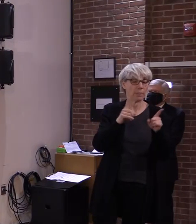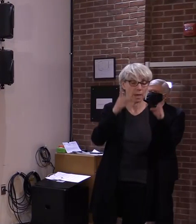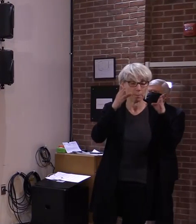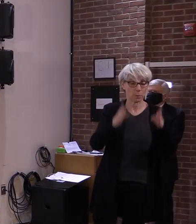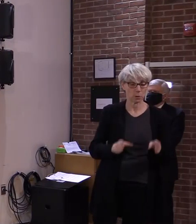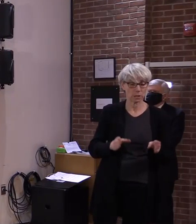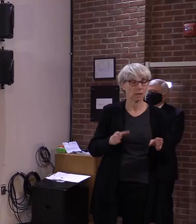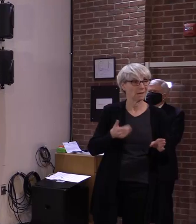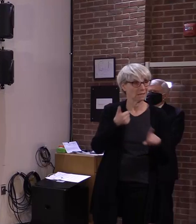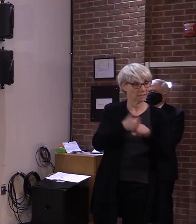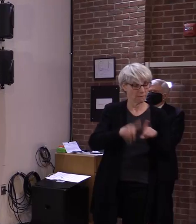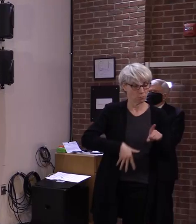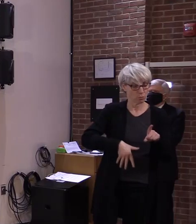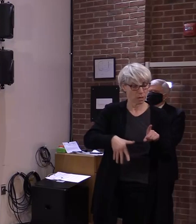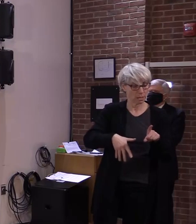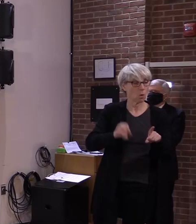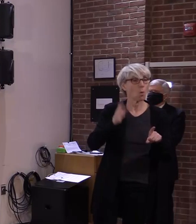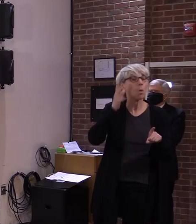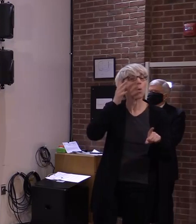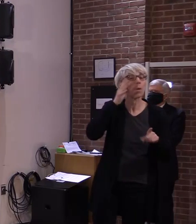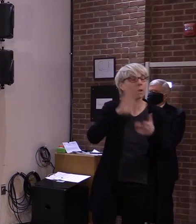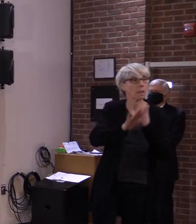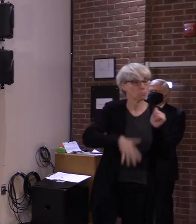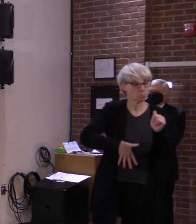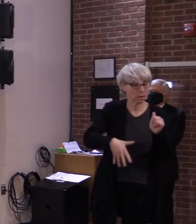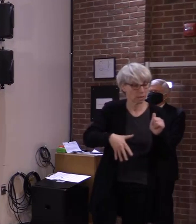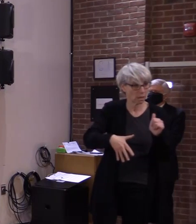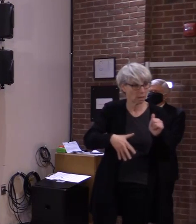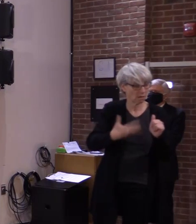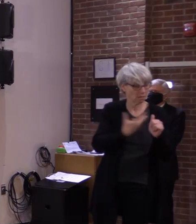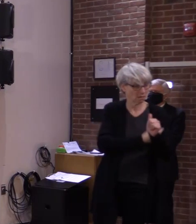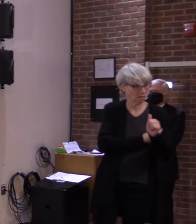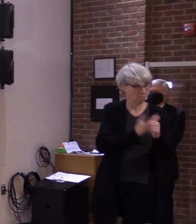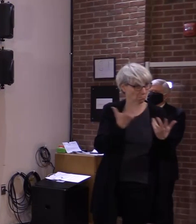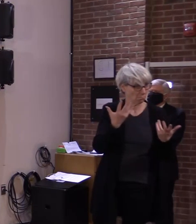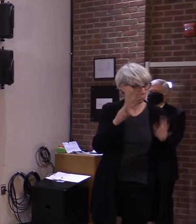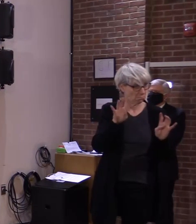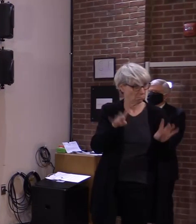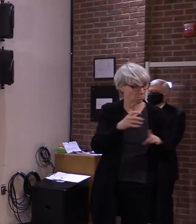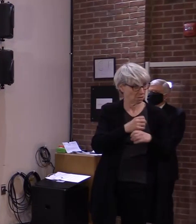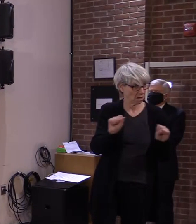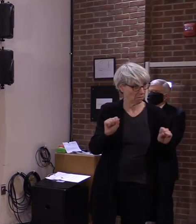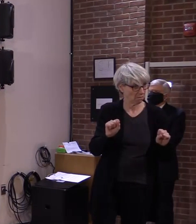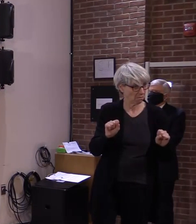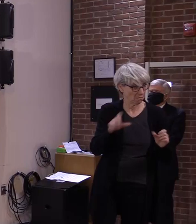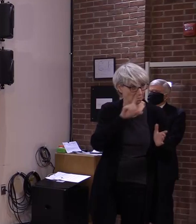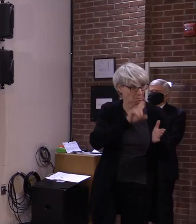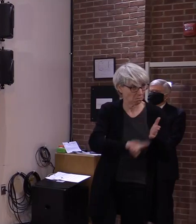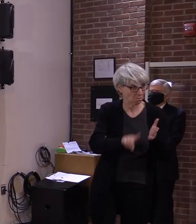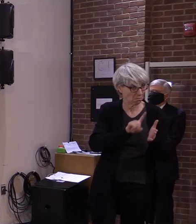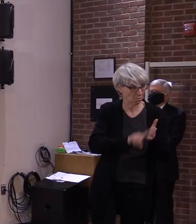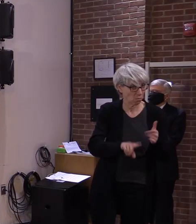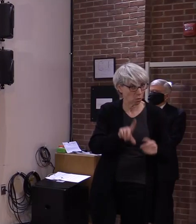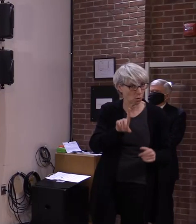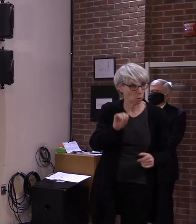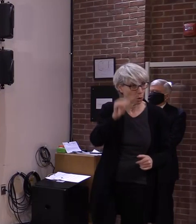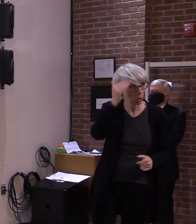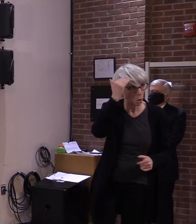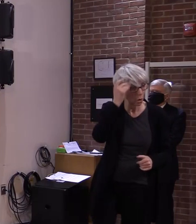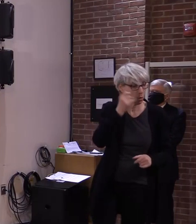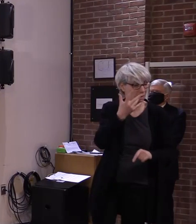thoroughly studied and what has been learned. How sure are we that vaccines are safe for